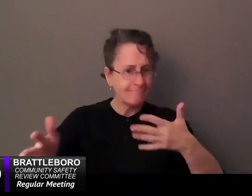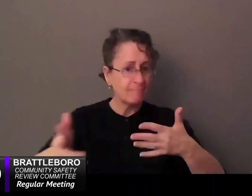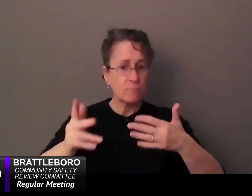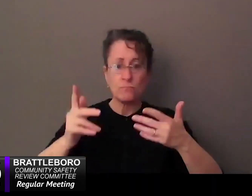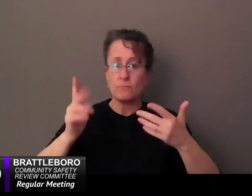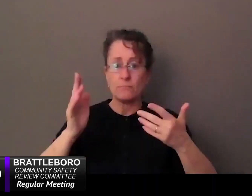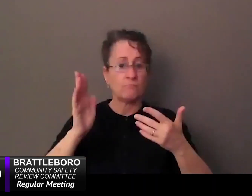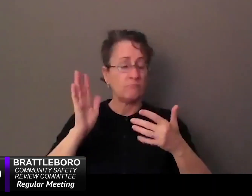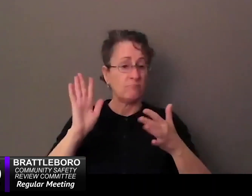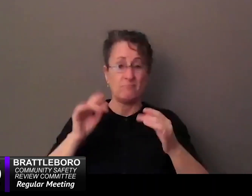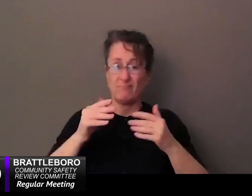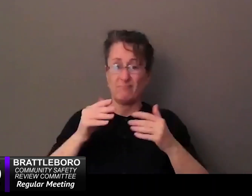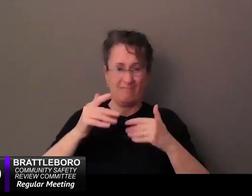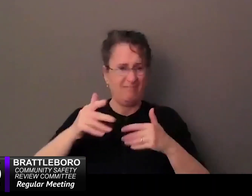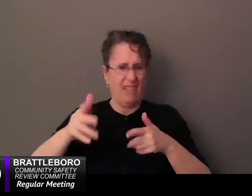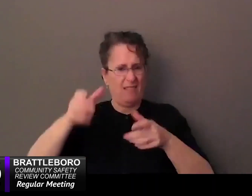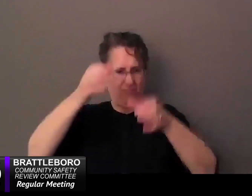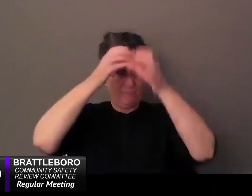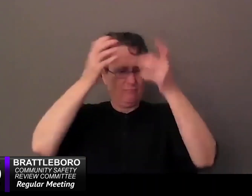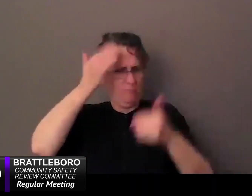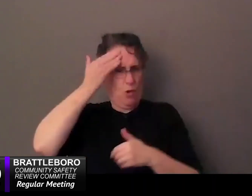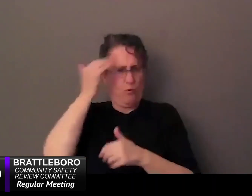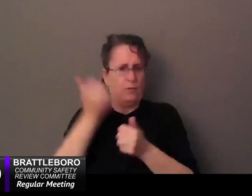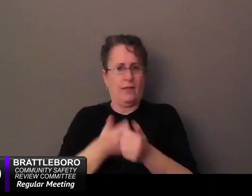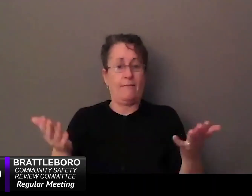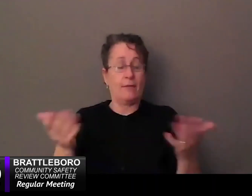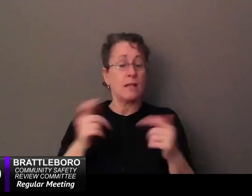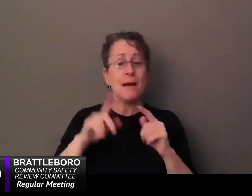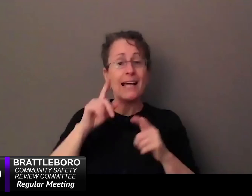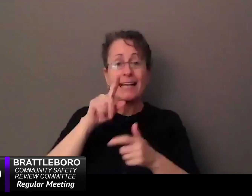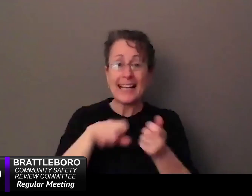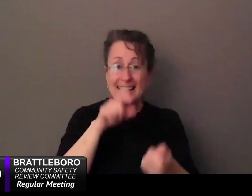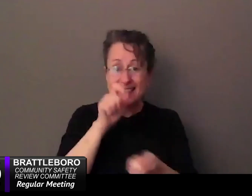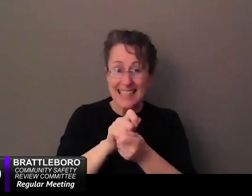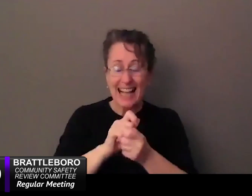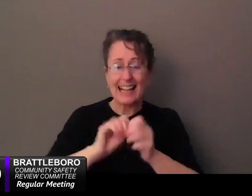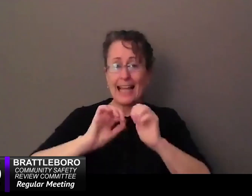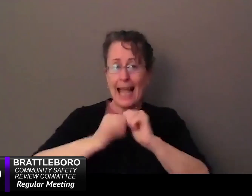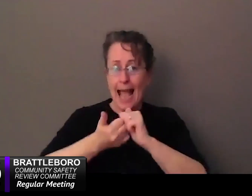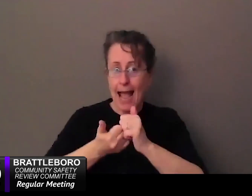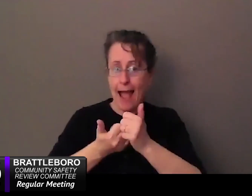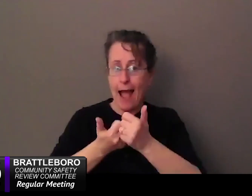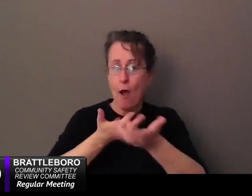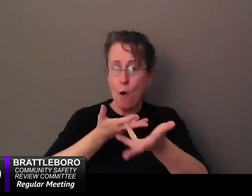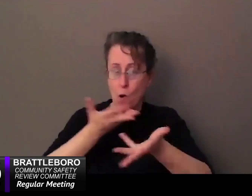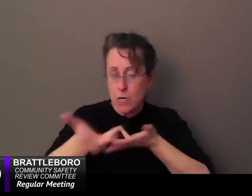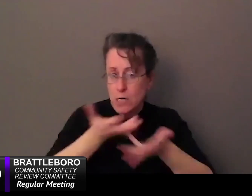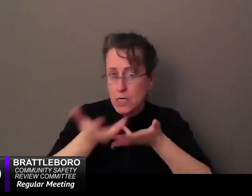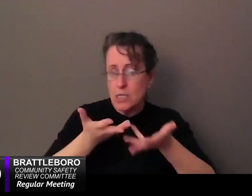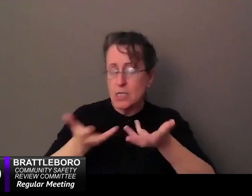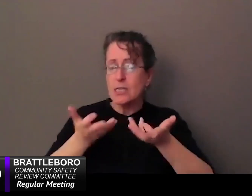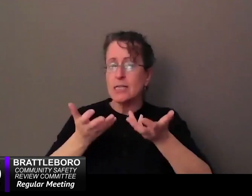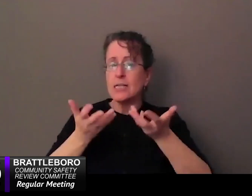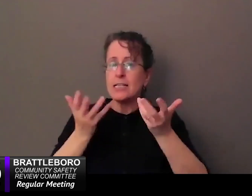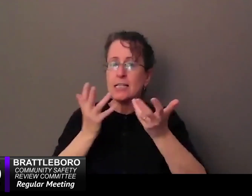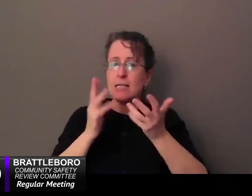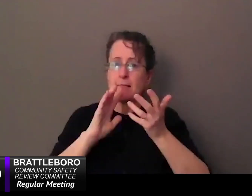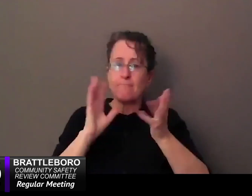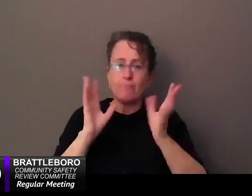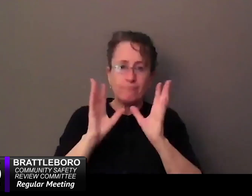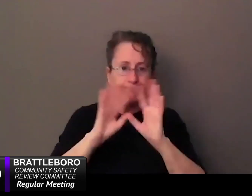don't know, of course, exactly what that will look like until that arm of the process kind of gets moving.